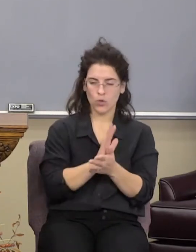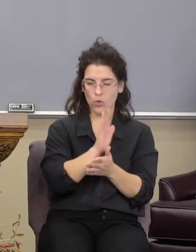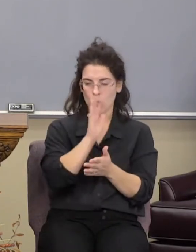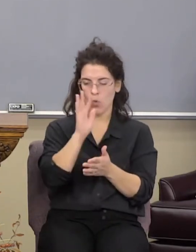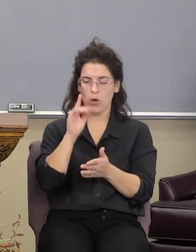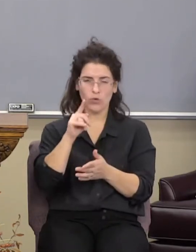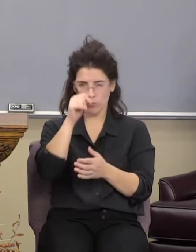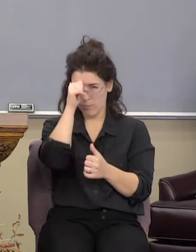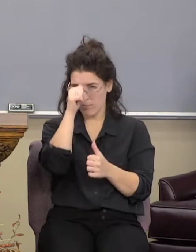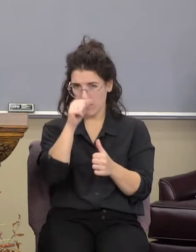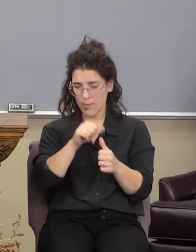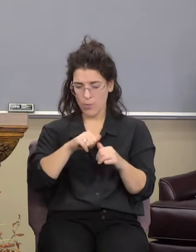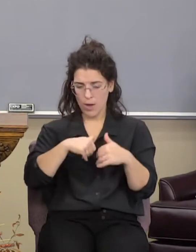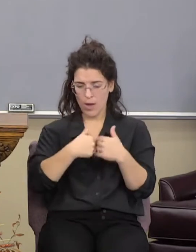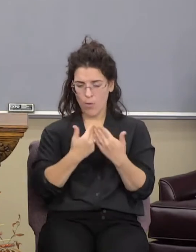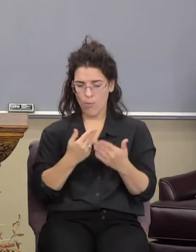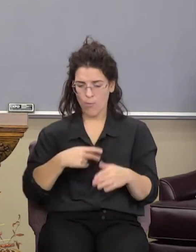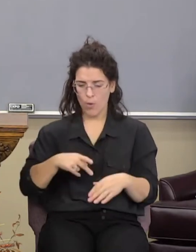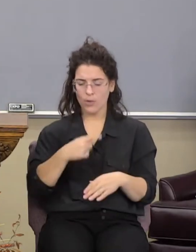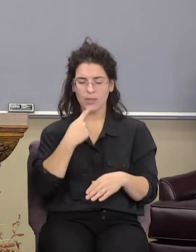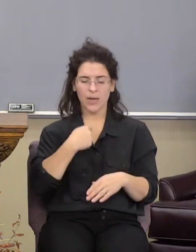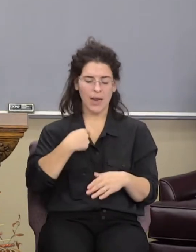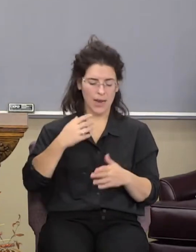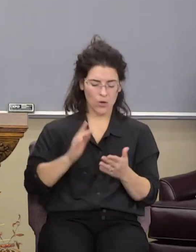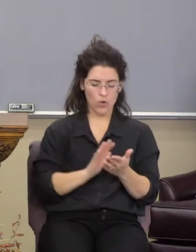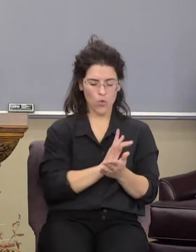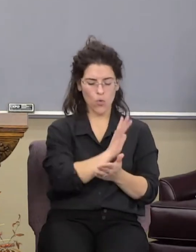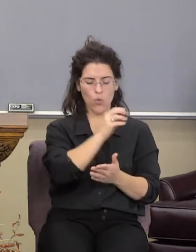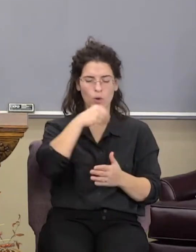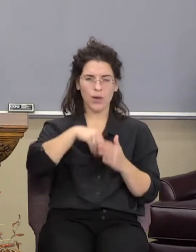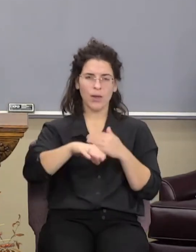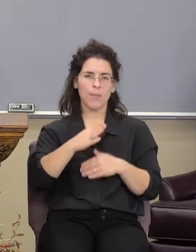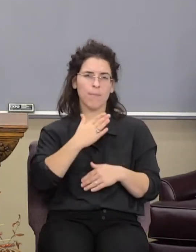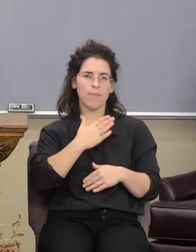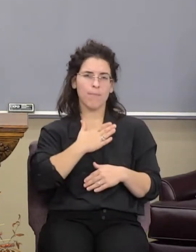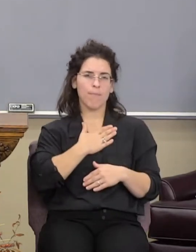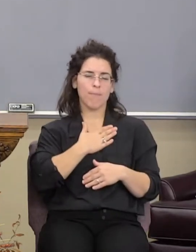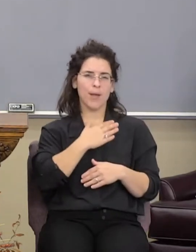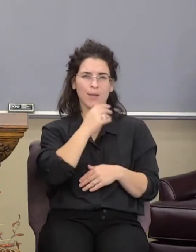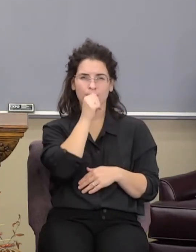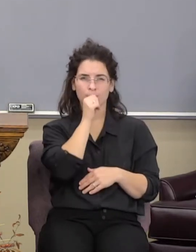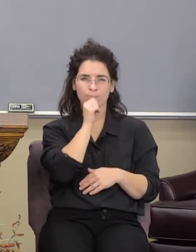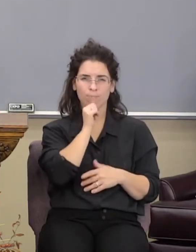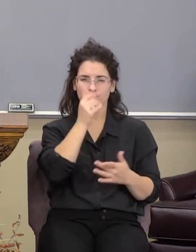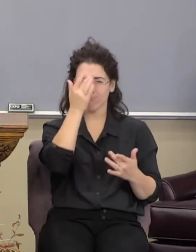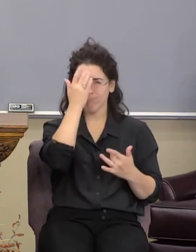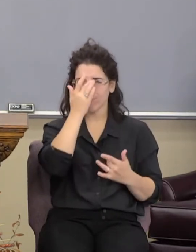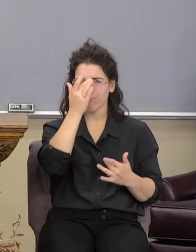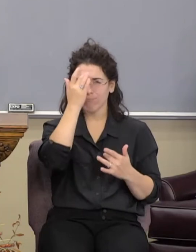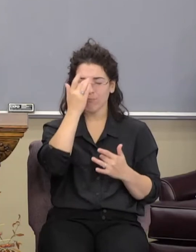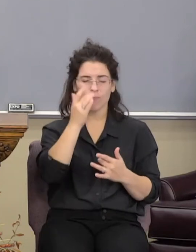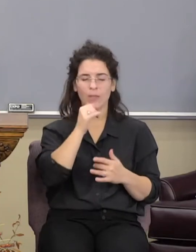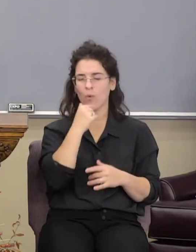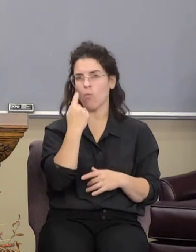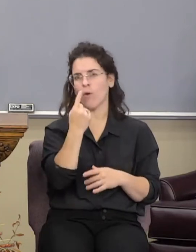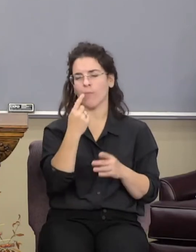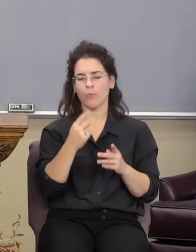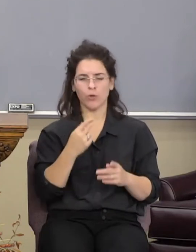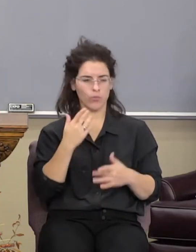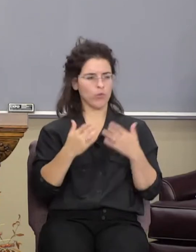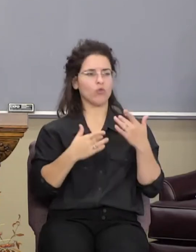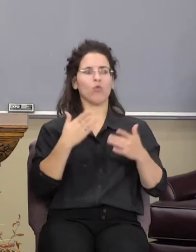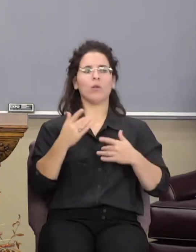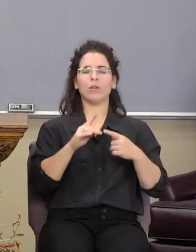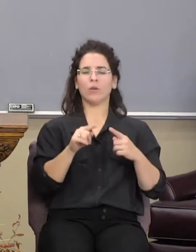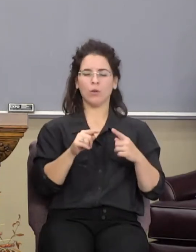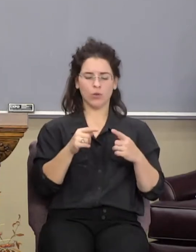Remember how Paul, he says, I glory in mine infirmities. Now, not a one of us